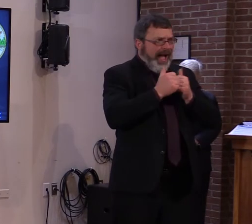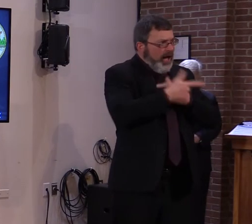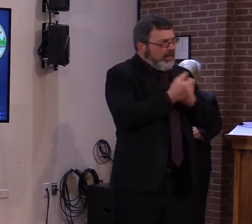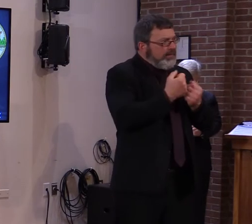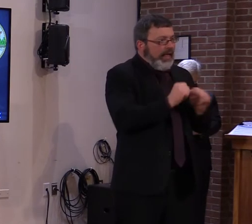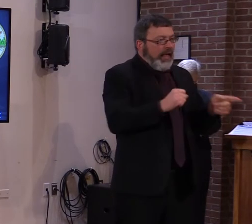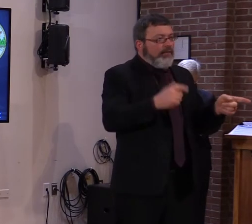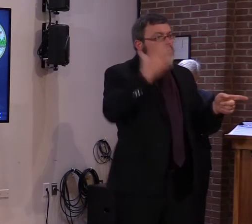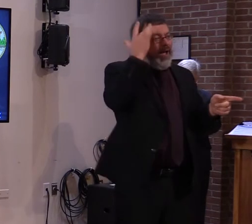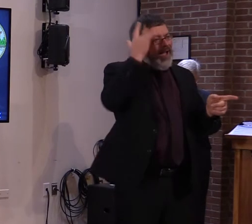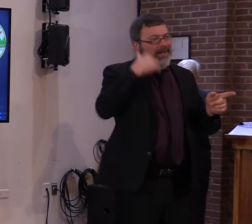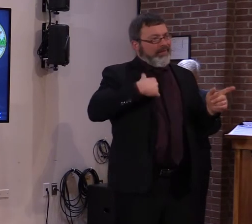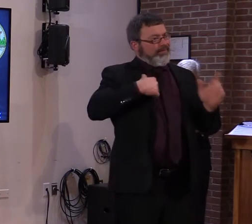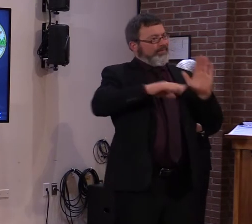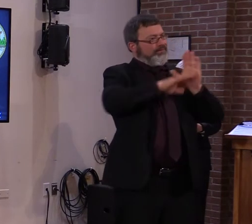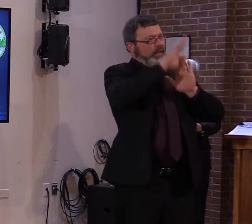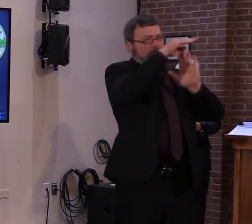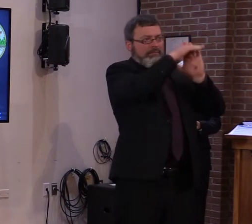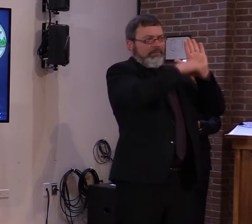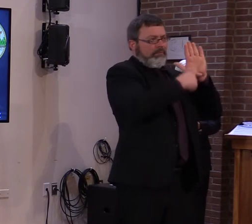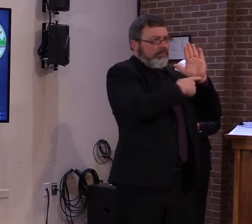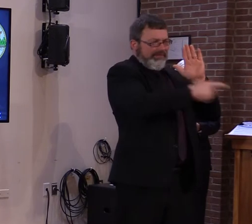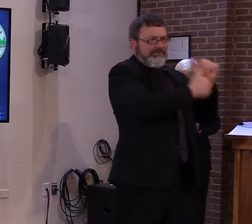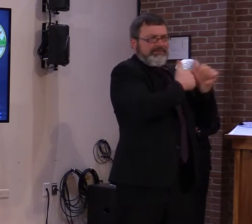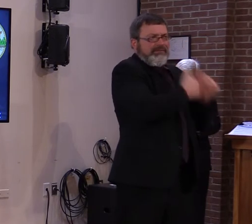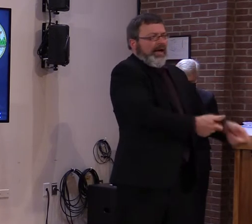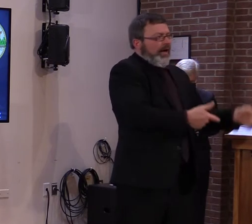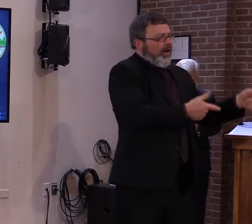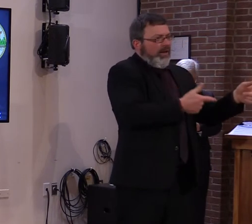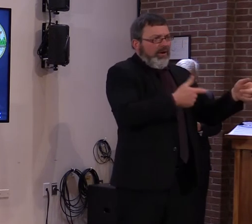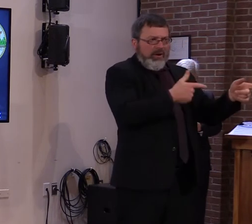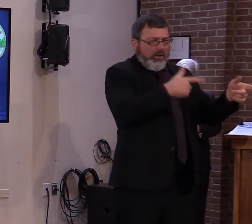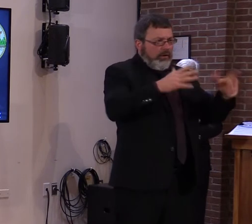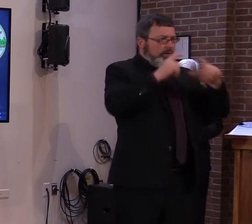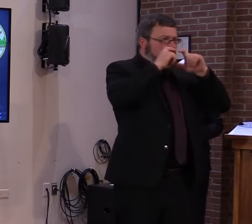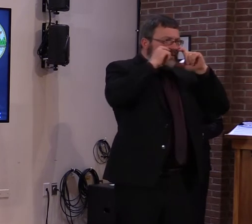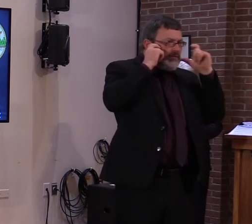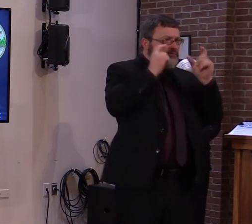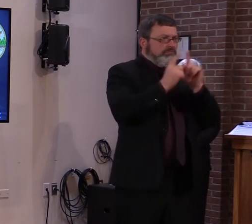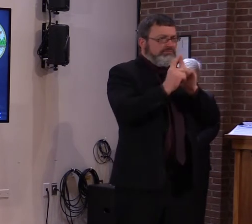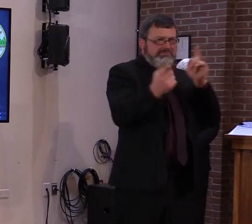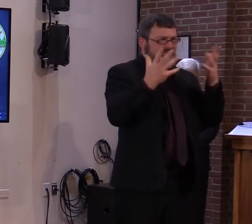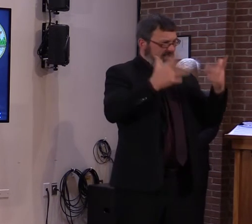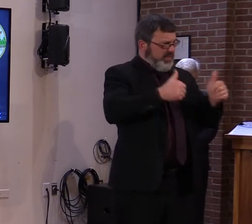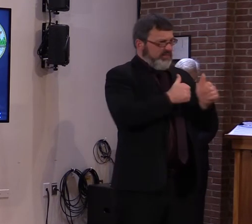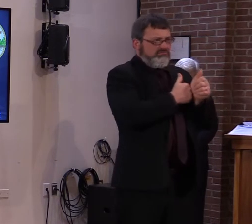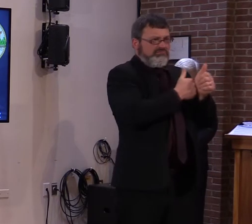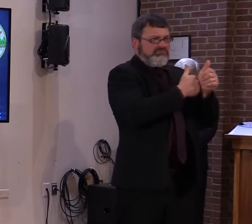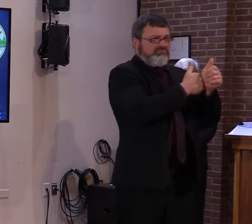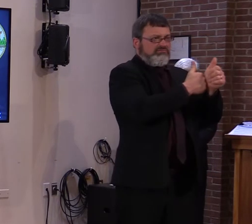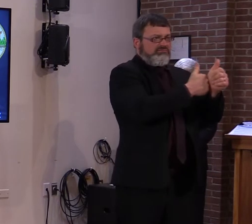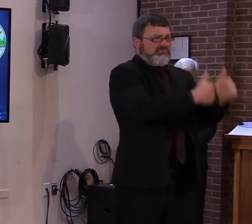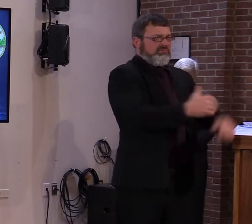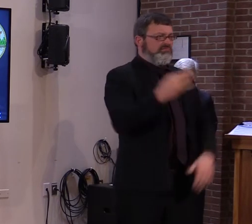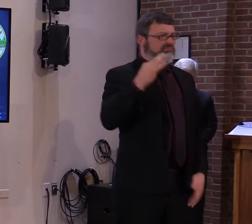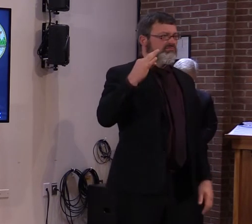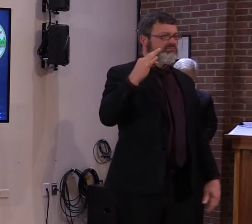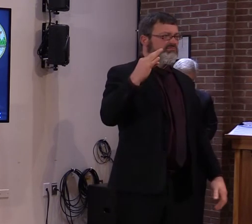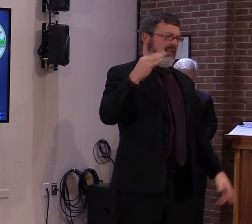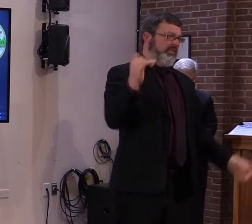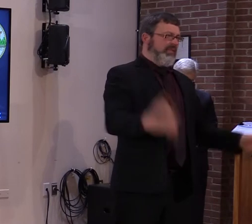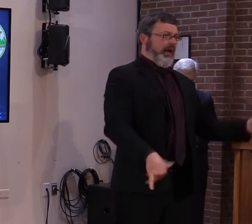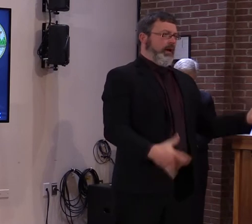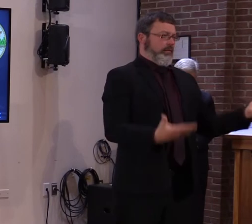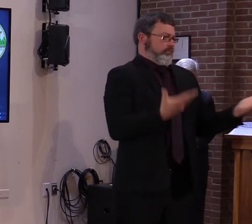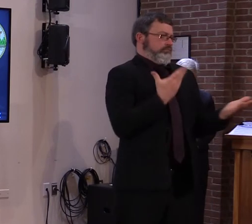they continue to step up in service of their students, their schools, and their communities. We asked more of them this week when we implemented the